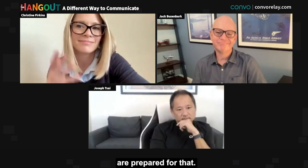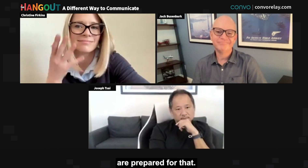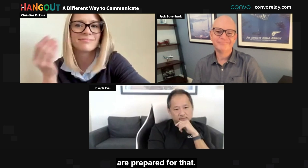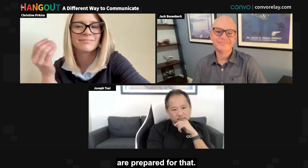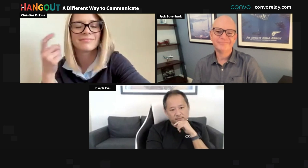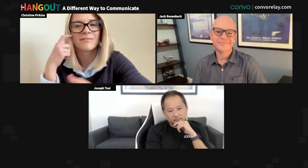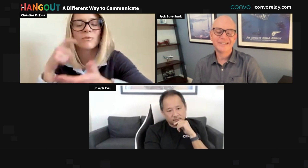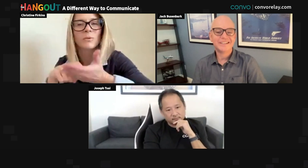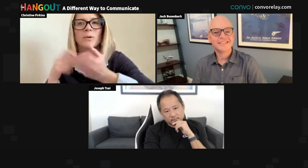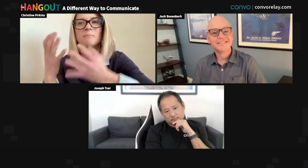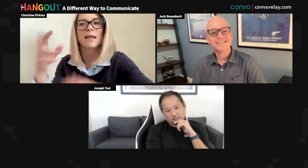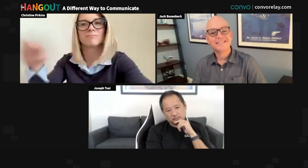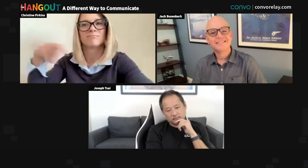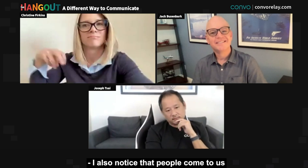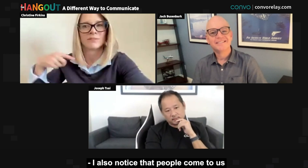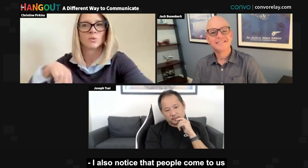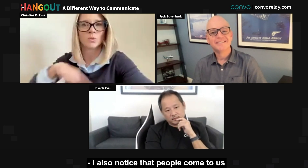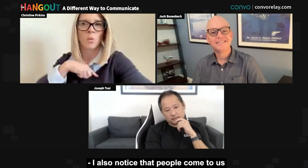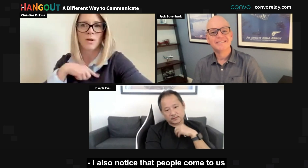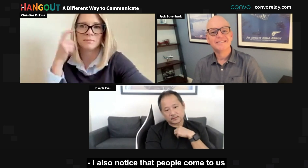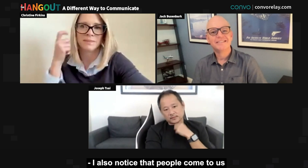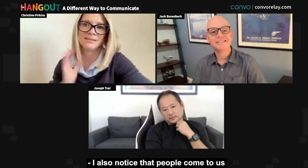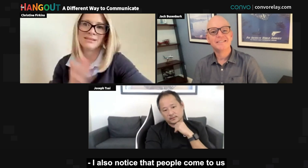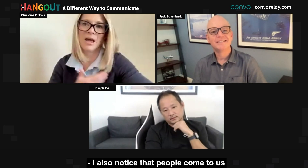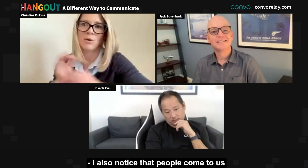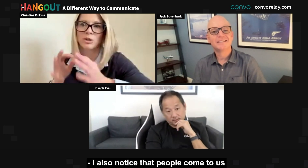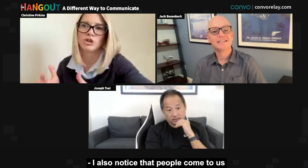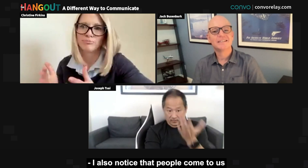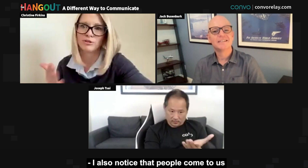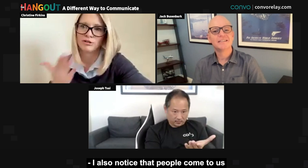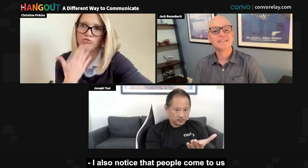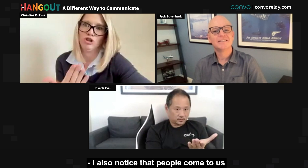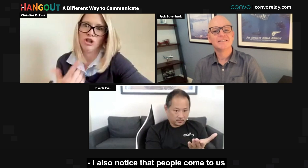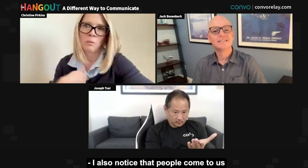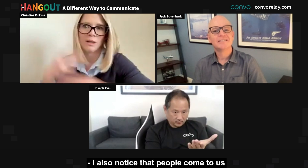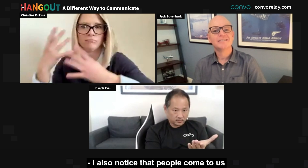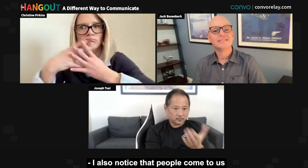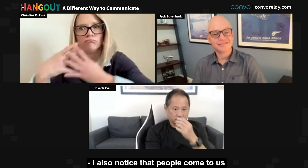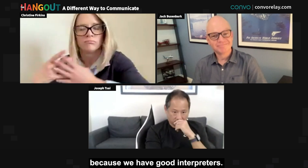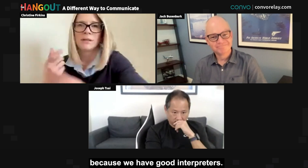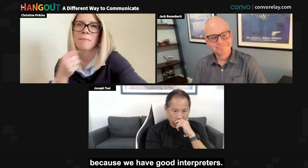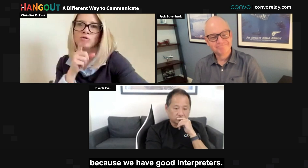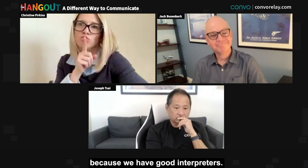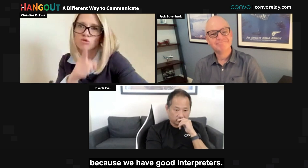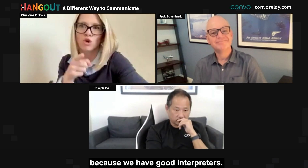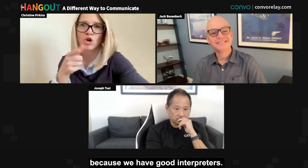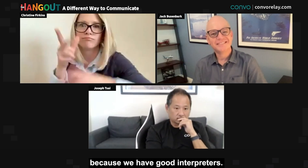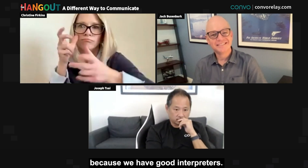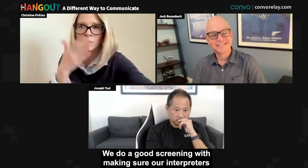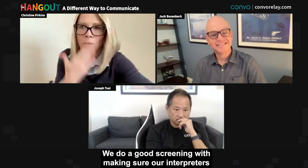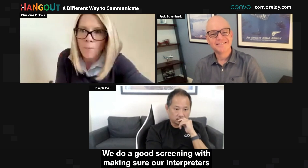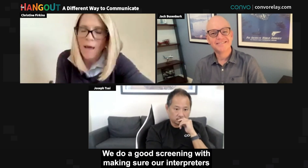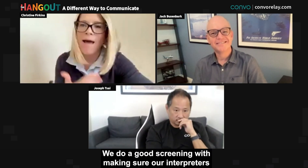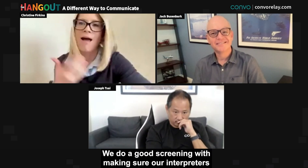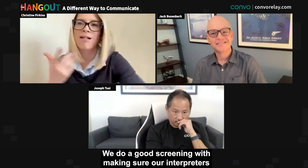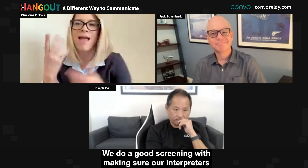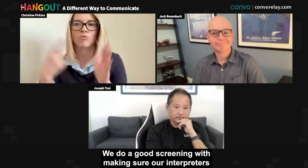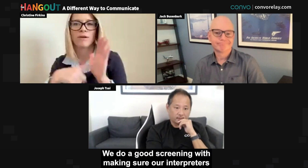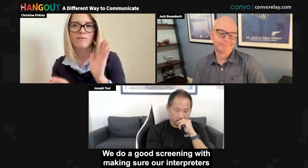that. I also notice that people come to us because we have good interpreters. We do a good screening with